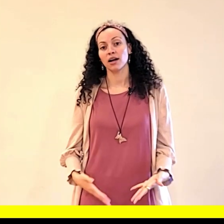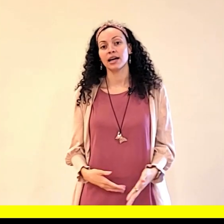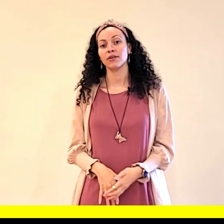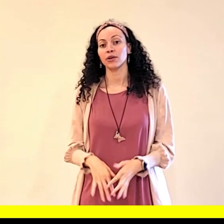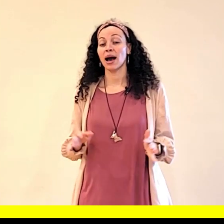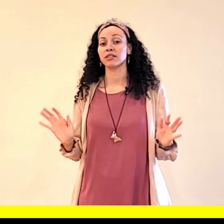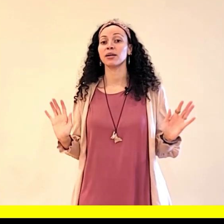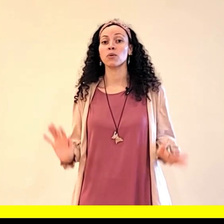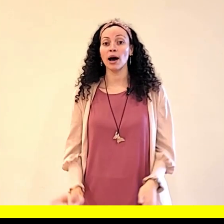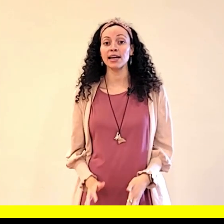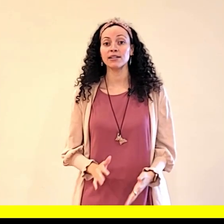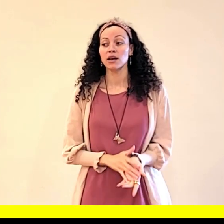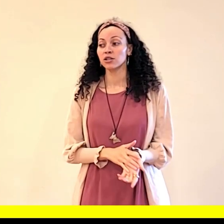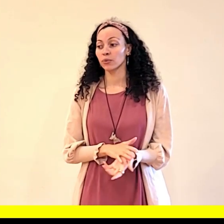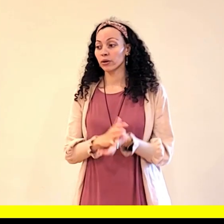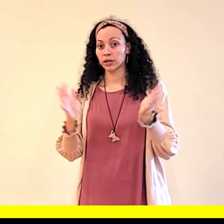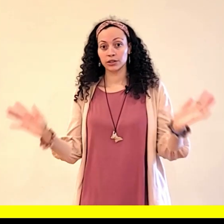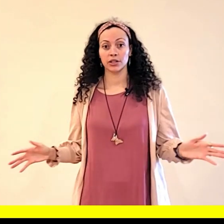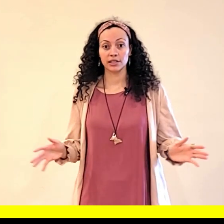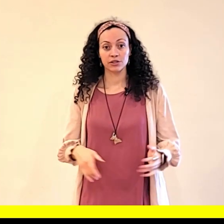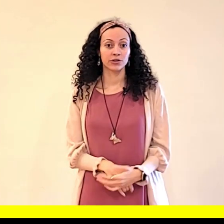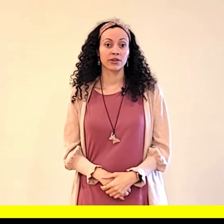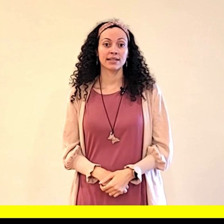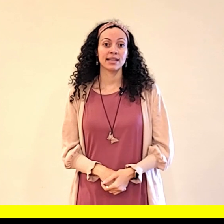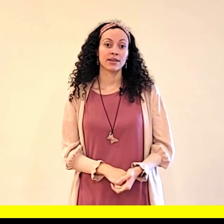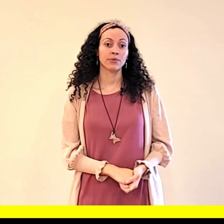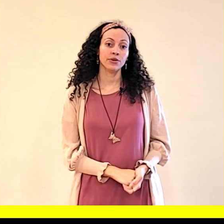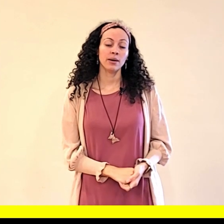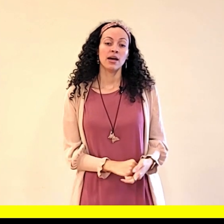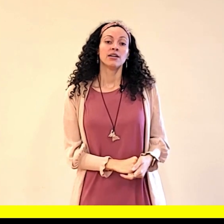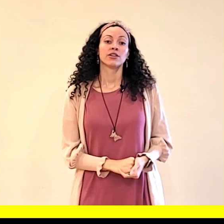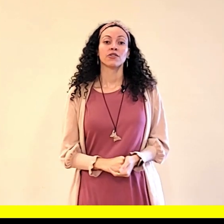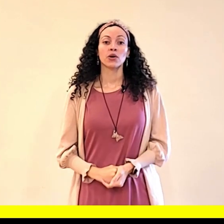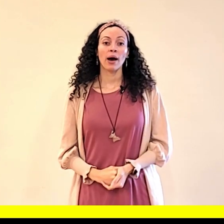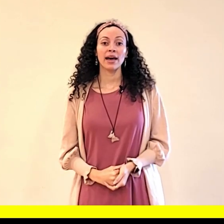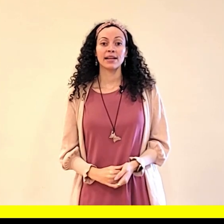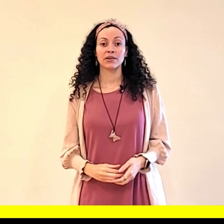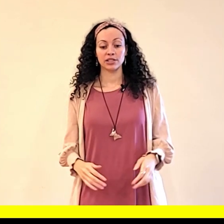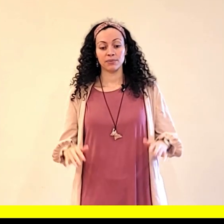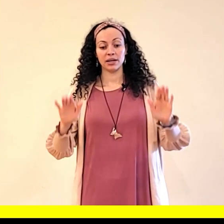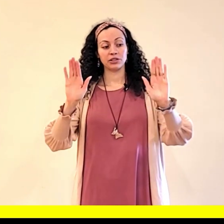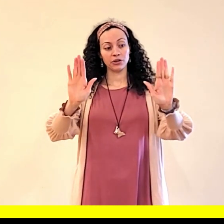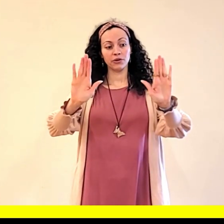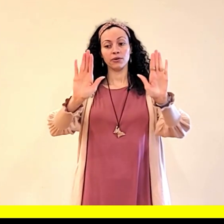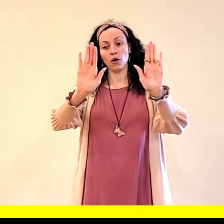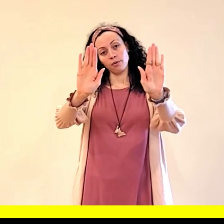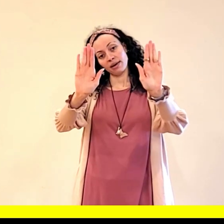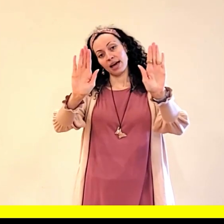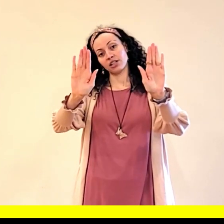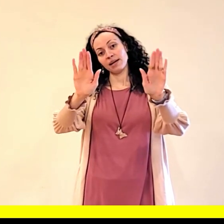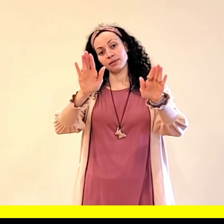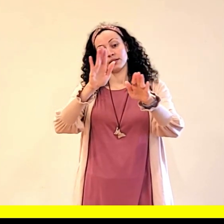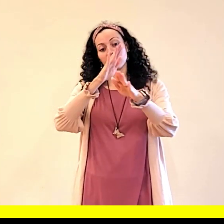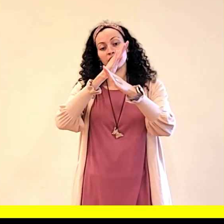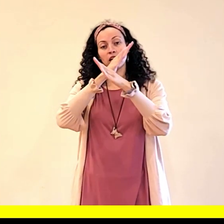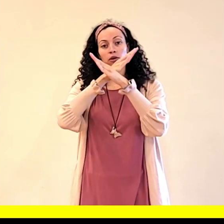during a lockdown. You have to be quiet so we don't alert the intruder that's in the room. So for quiet, it's going to be 2 open V